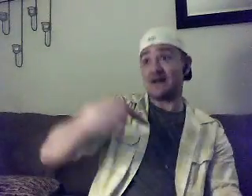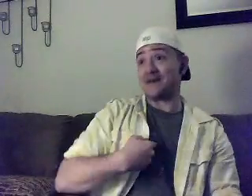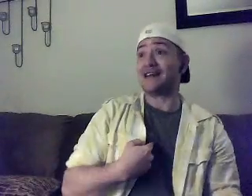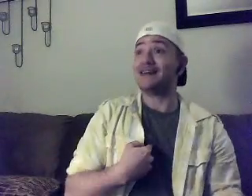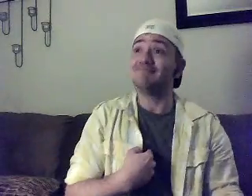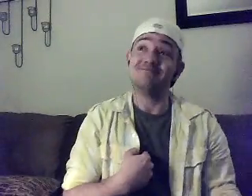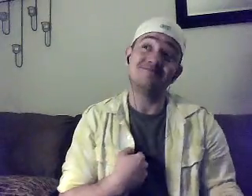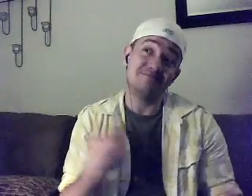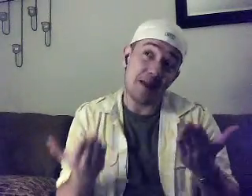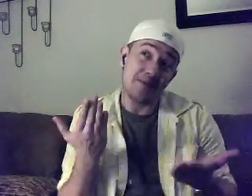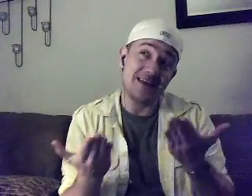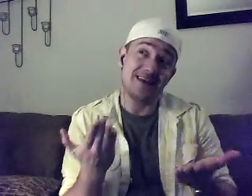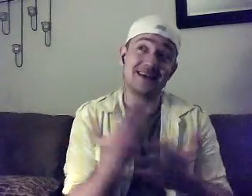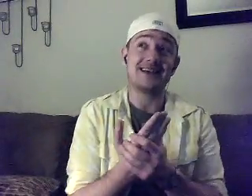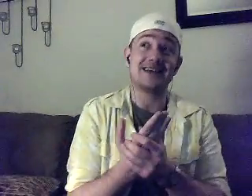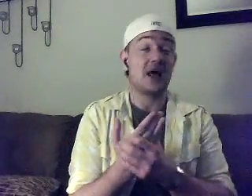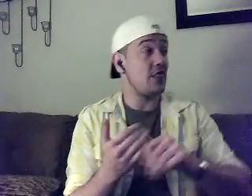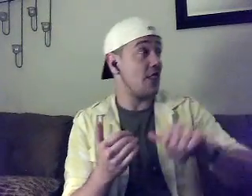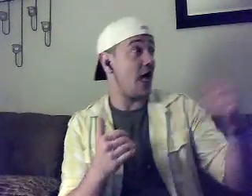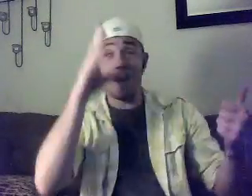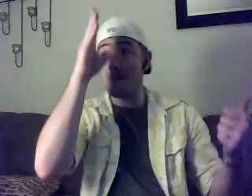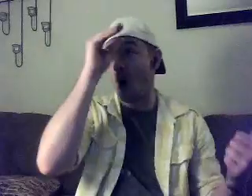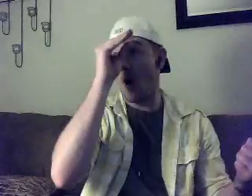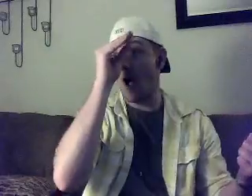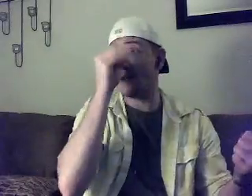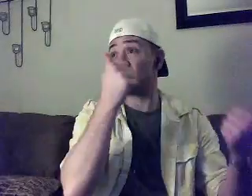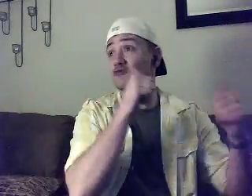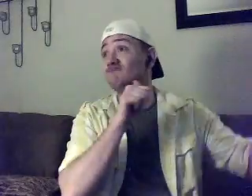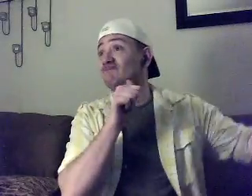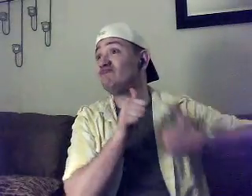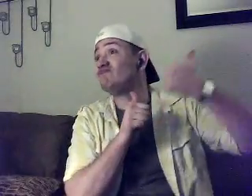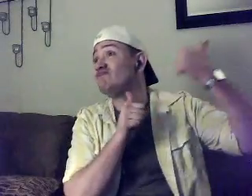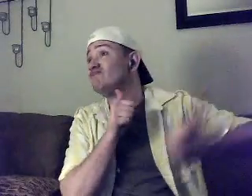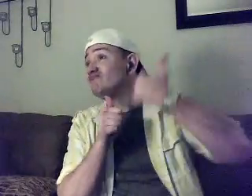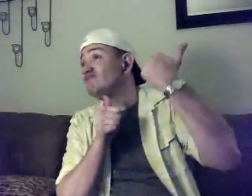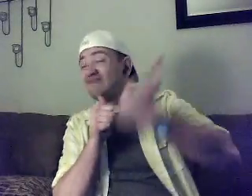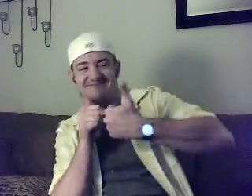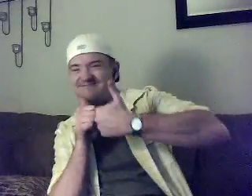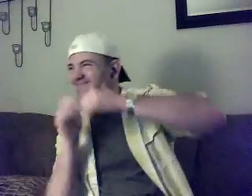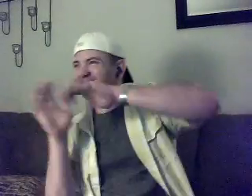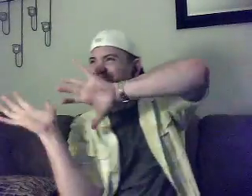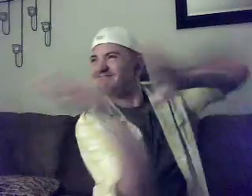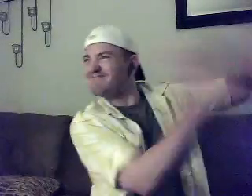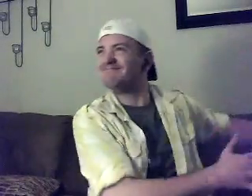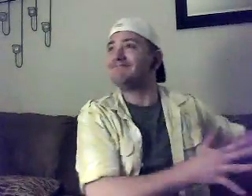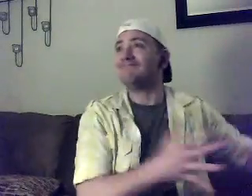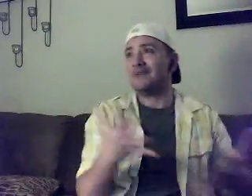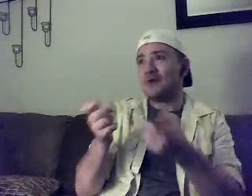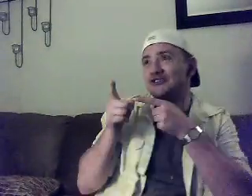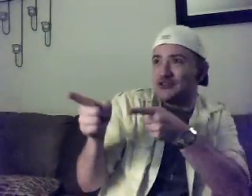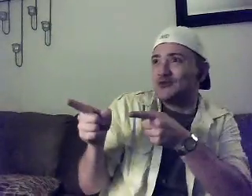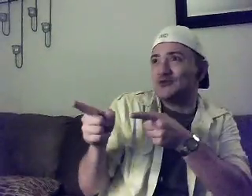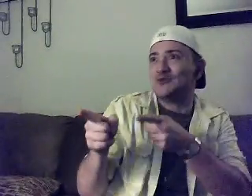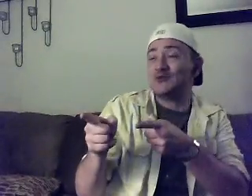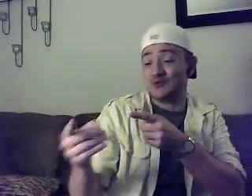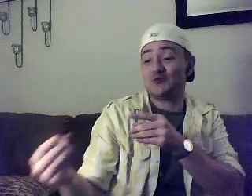call me, maybe And all the other boys Try to chase me But here's my number So